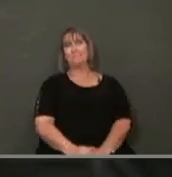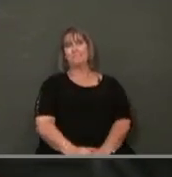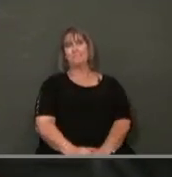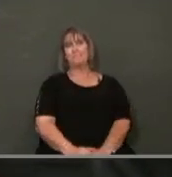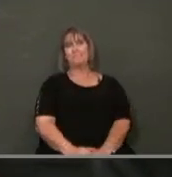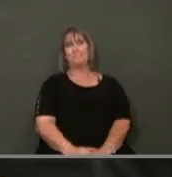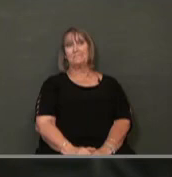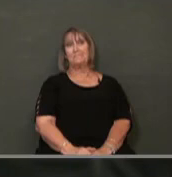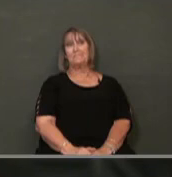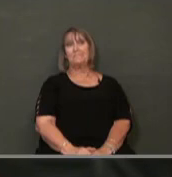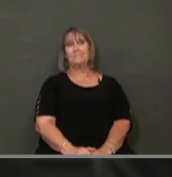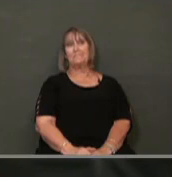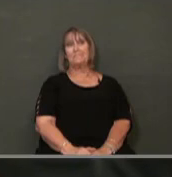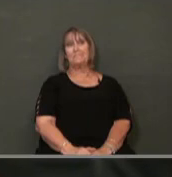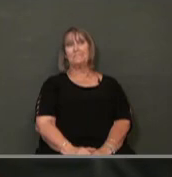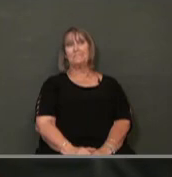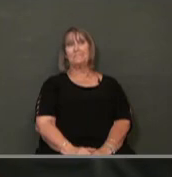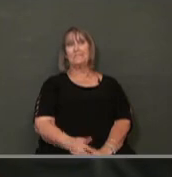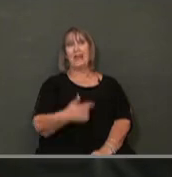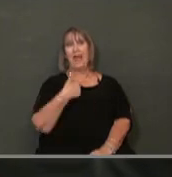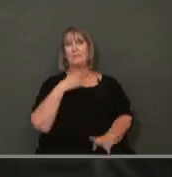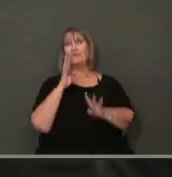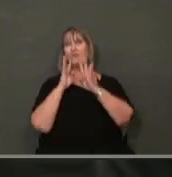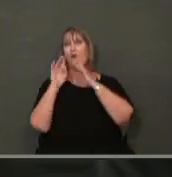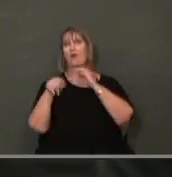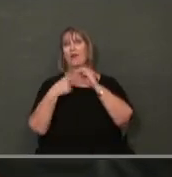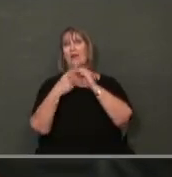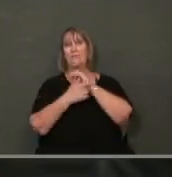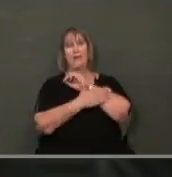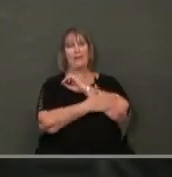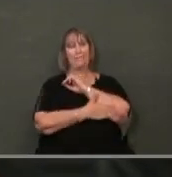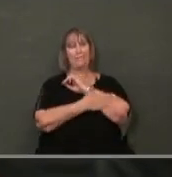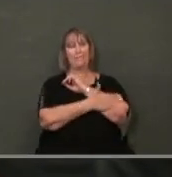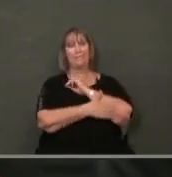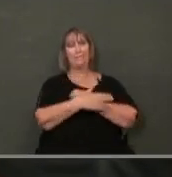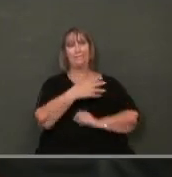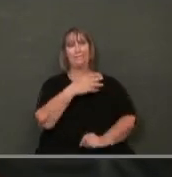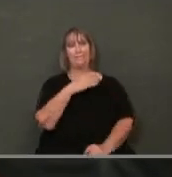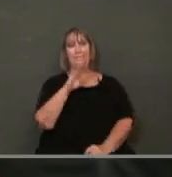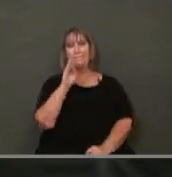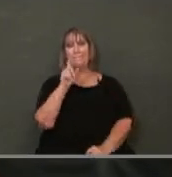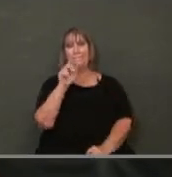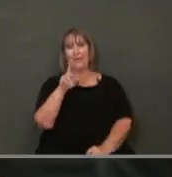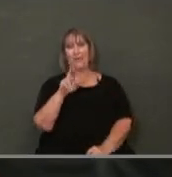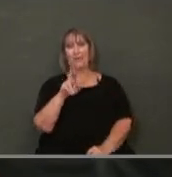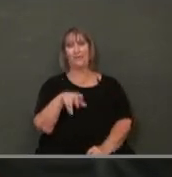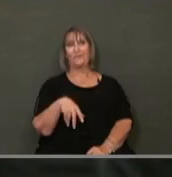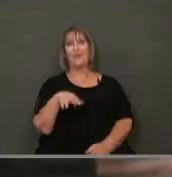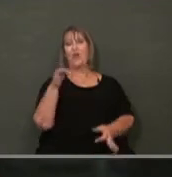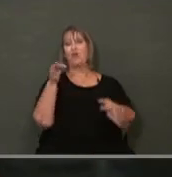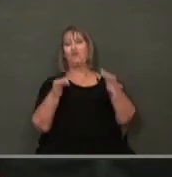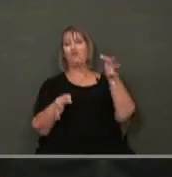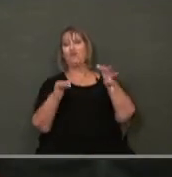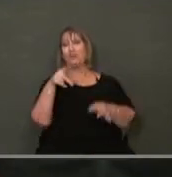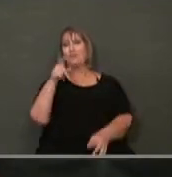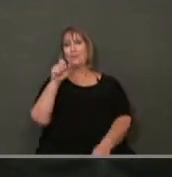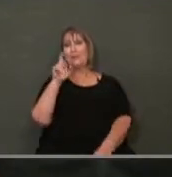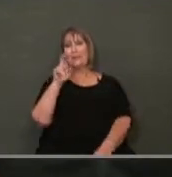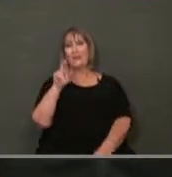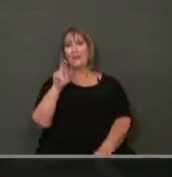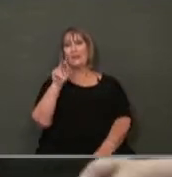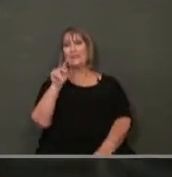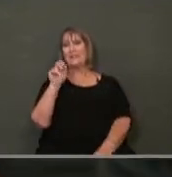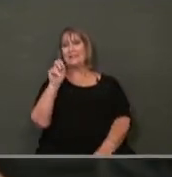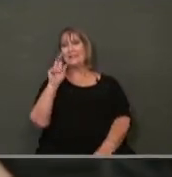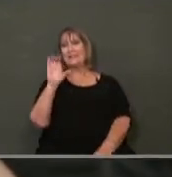the way, I'm talking about the county, and then one of my mentors is in the back room. Judge Peter Sakai is, I was a baby lawyer